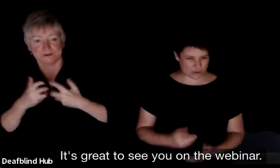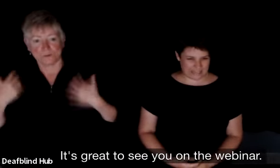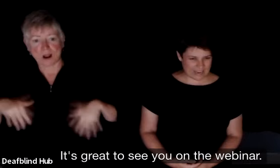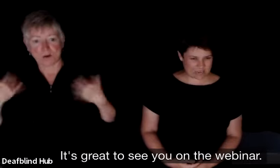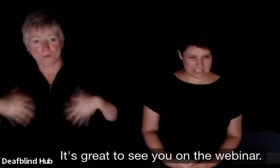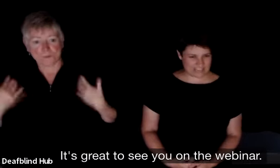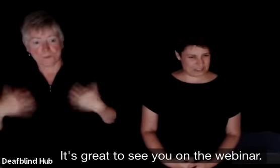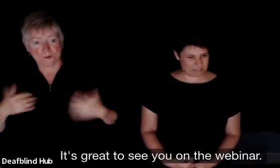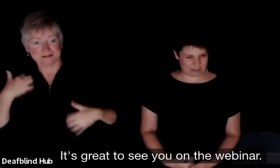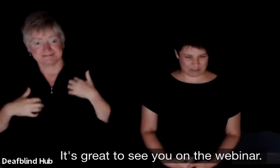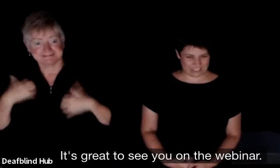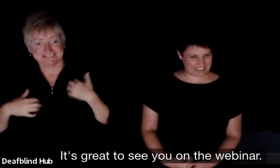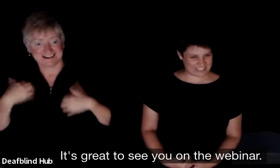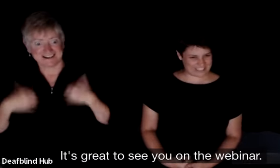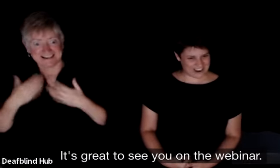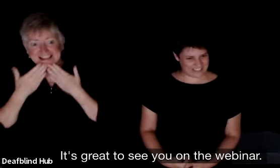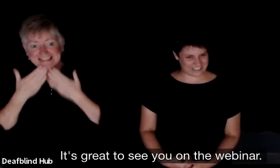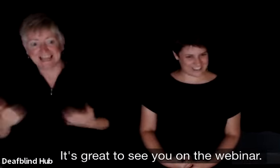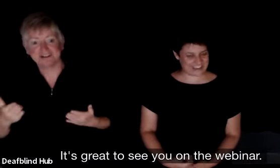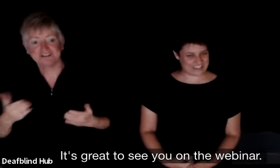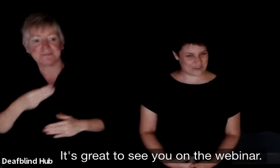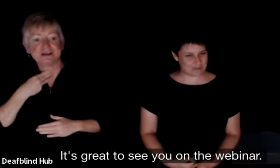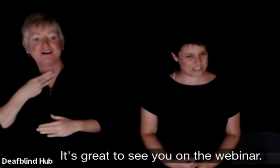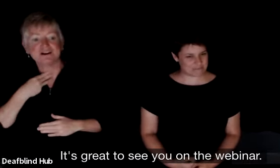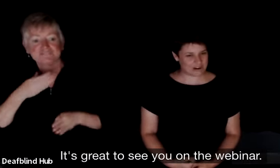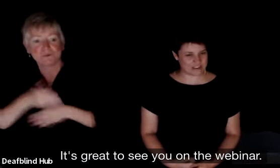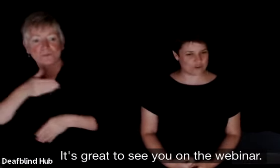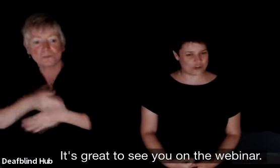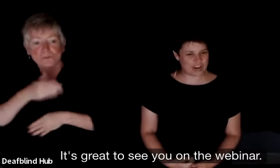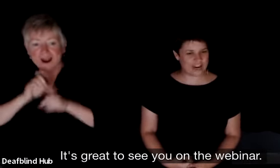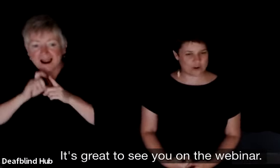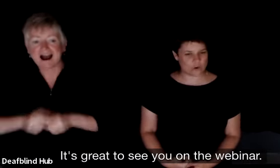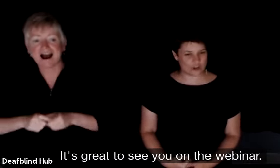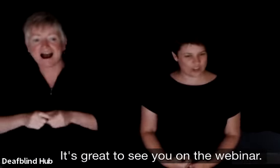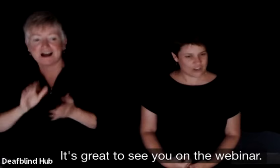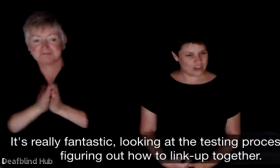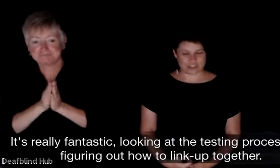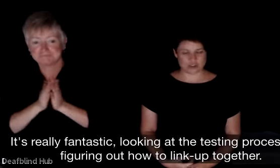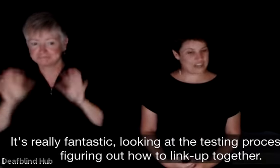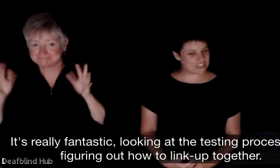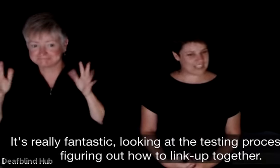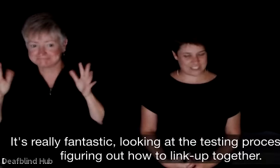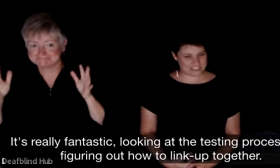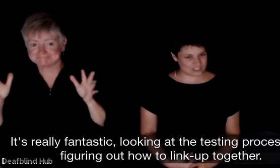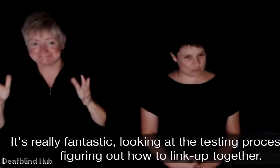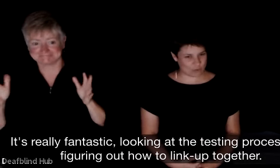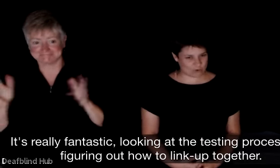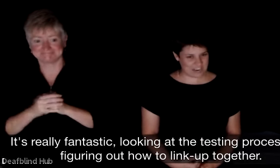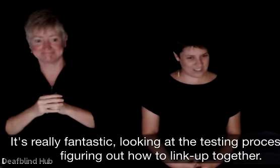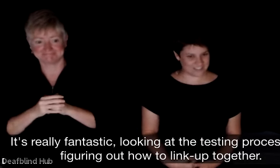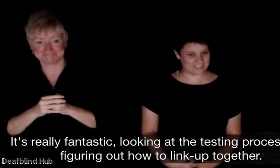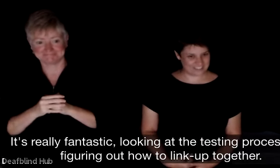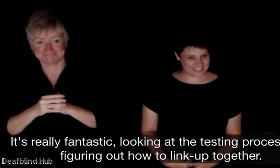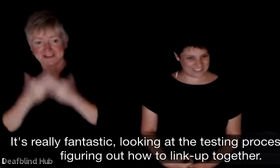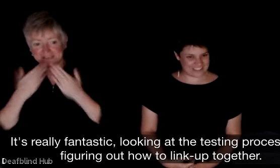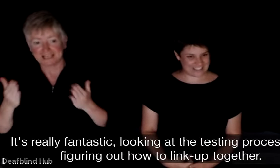out how to all link up together. It's been really, really exciting. So thanks very much, Meredith, for all your hard work. Congratulations, a job well